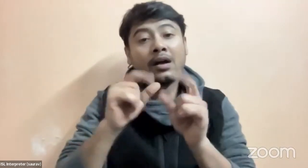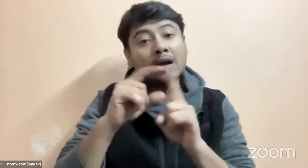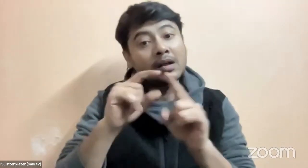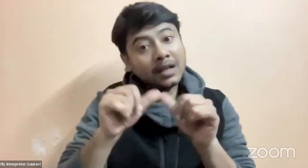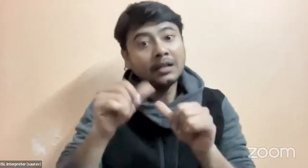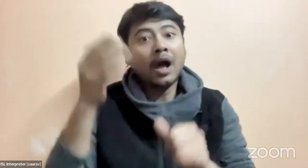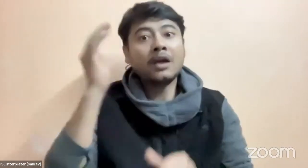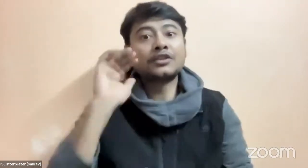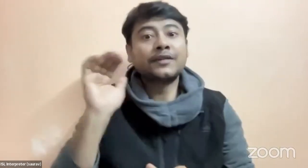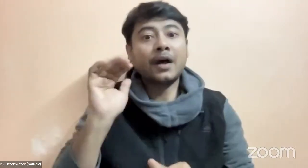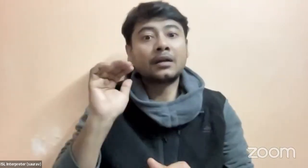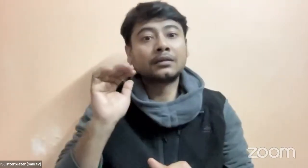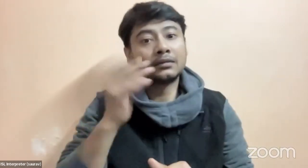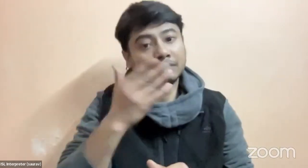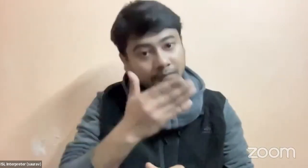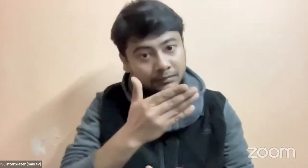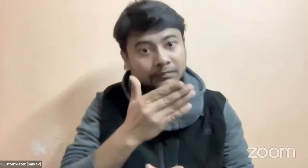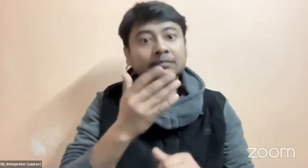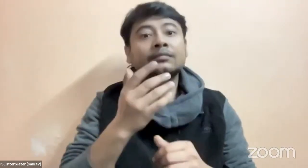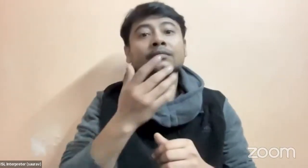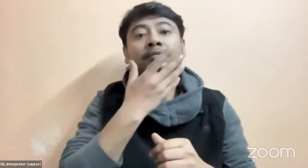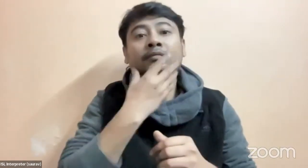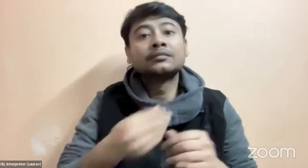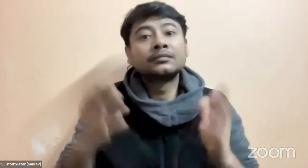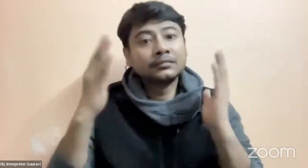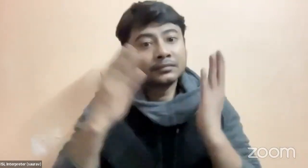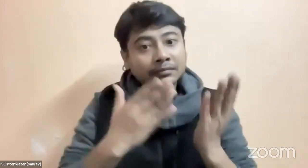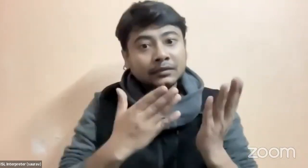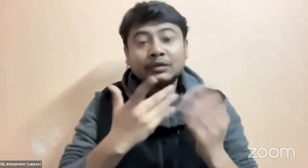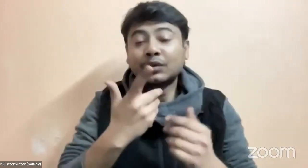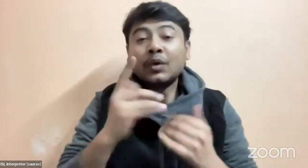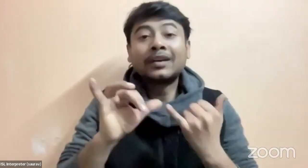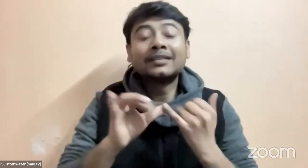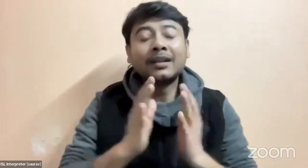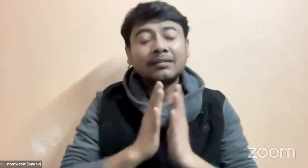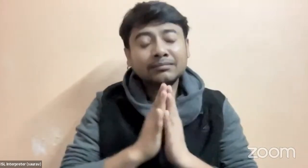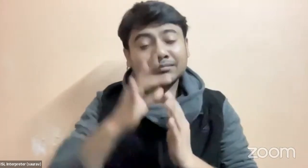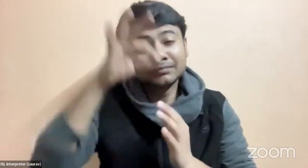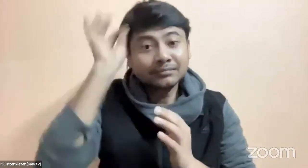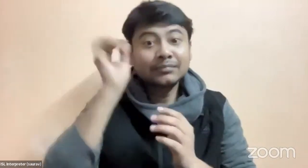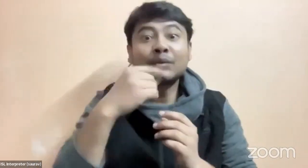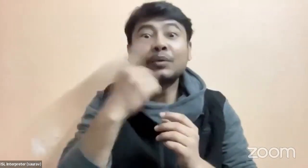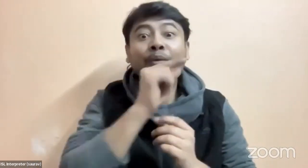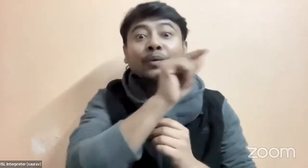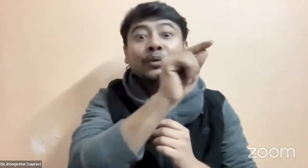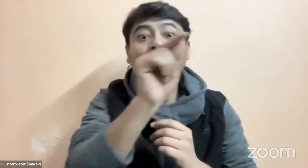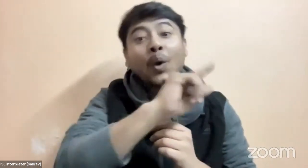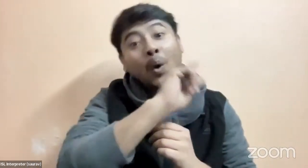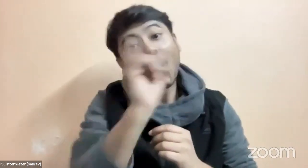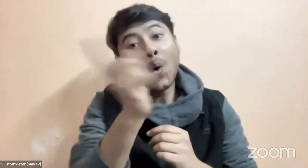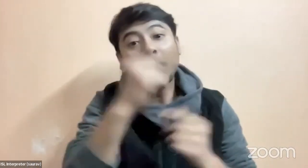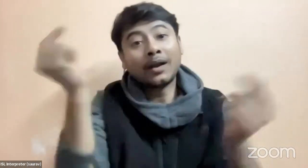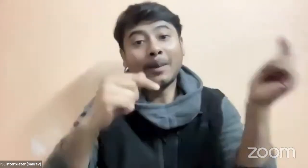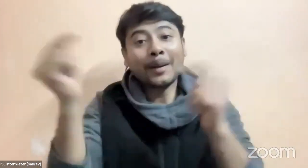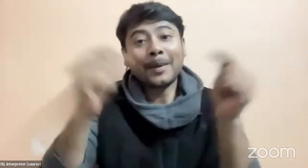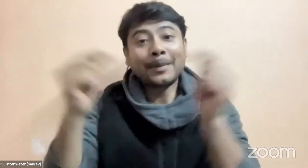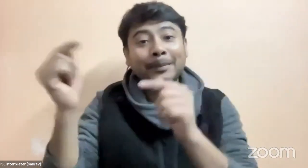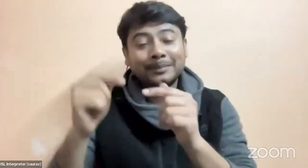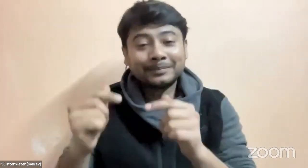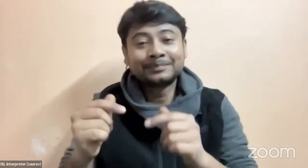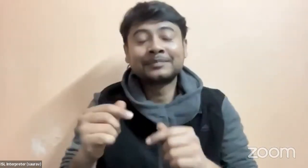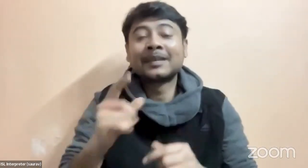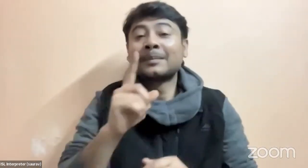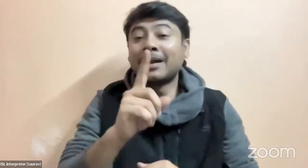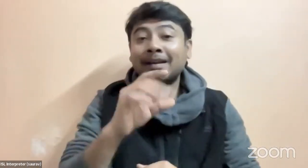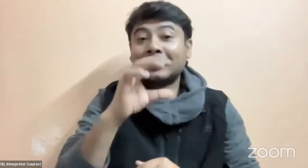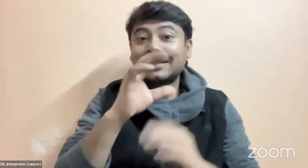Like that, all different devotees of Lord Krishna started coming in. But then Lord Chaitanya told, go and talk to